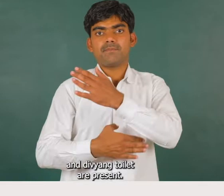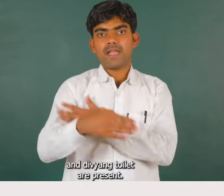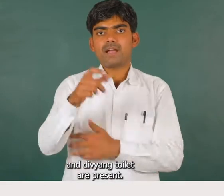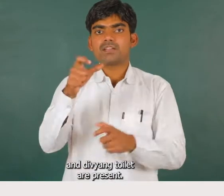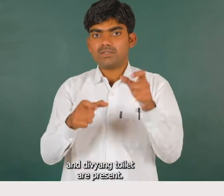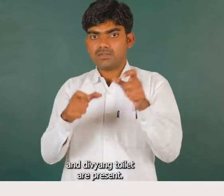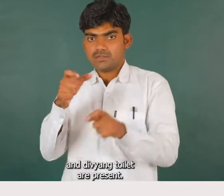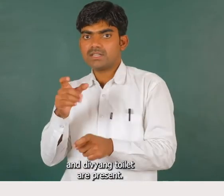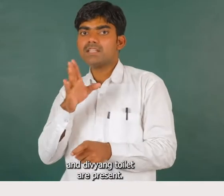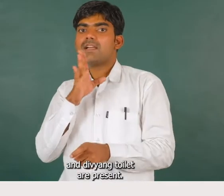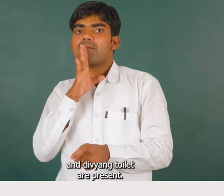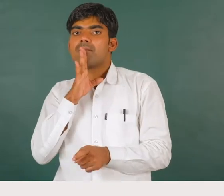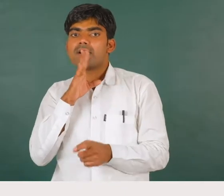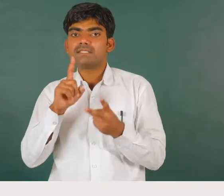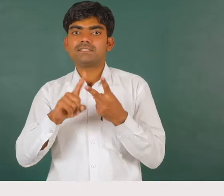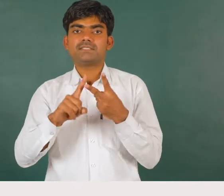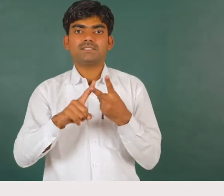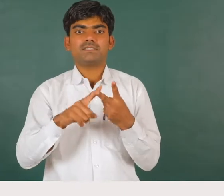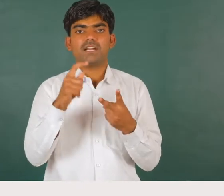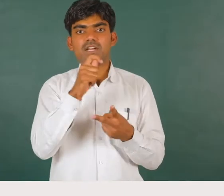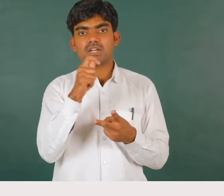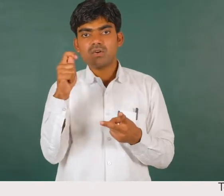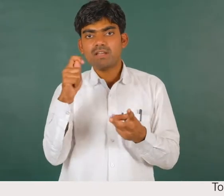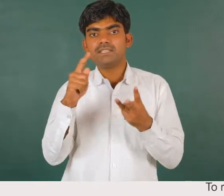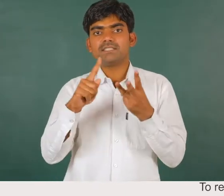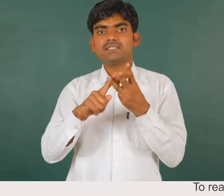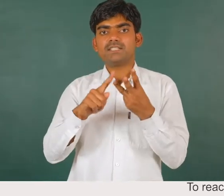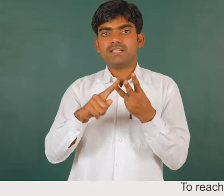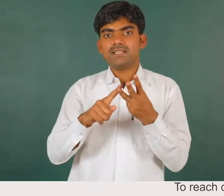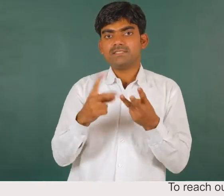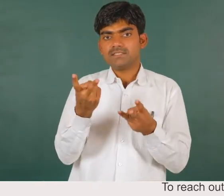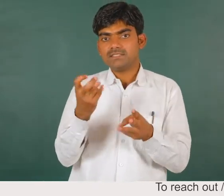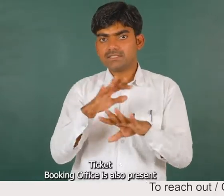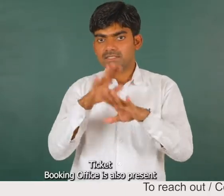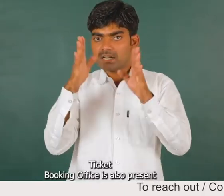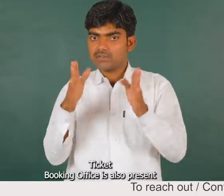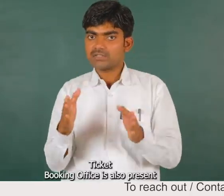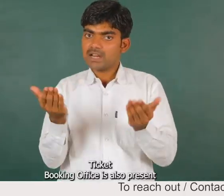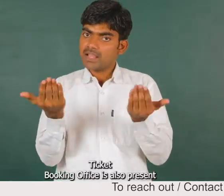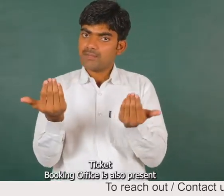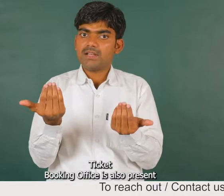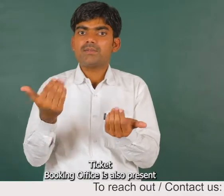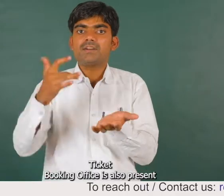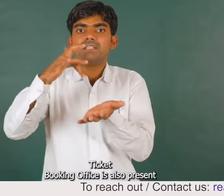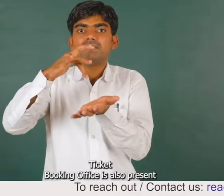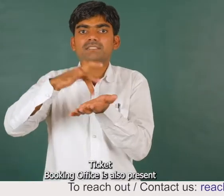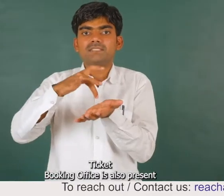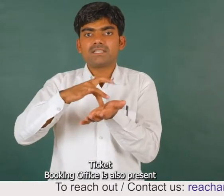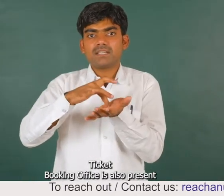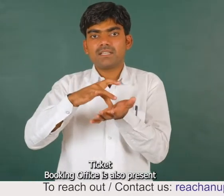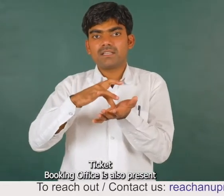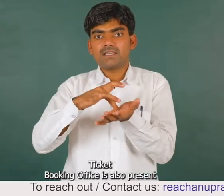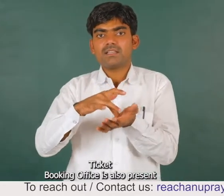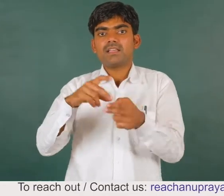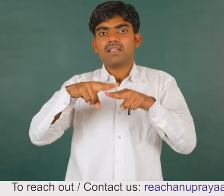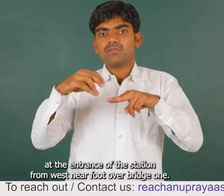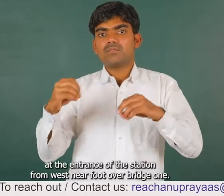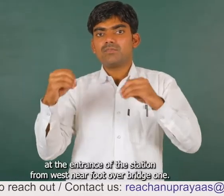Divyang water booth and Divyang toilet are present. Ticket booking office is also present at